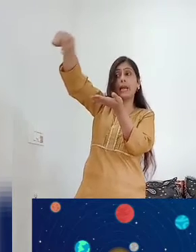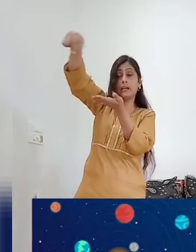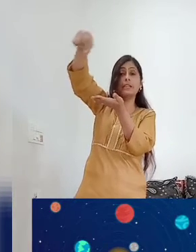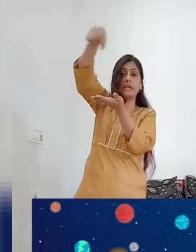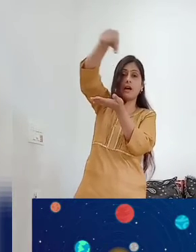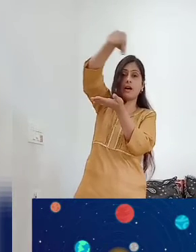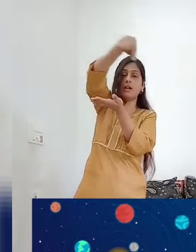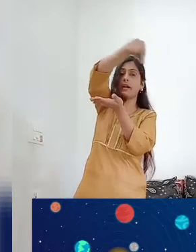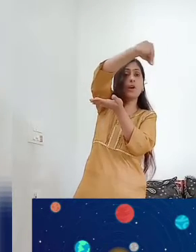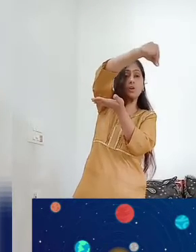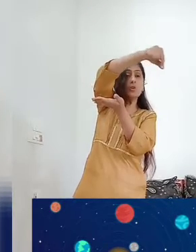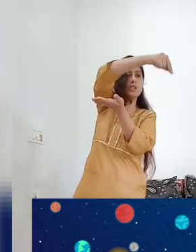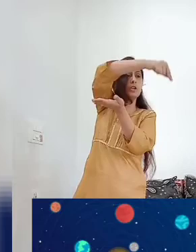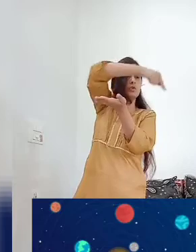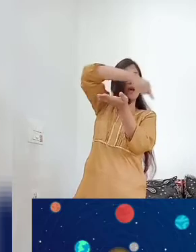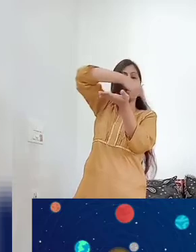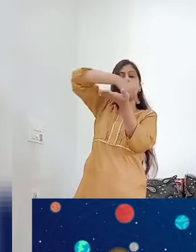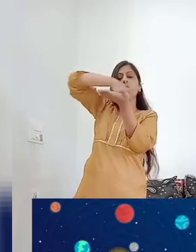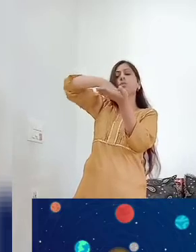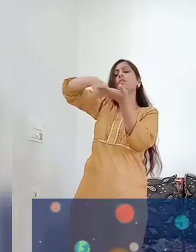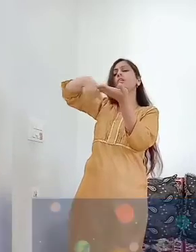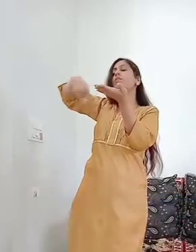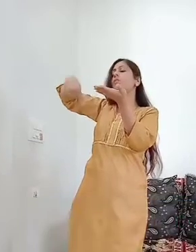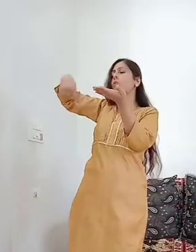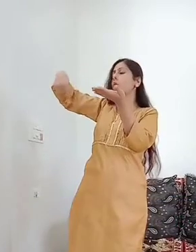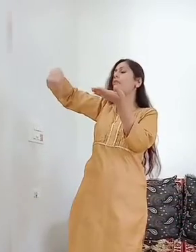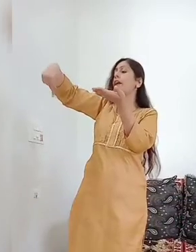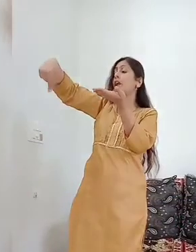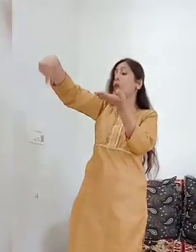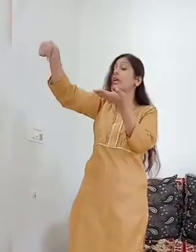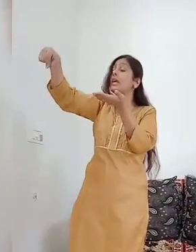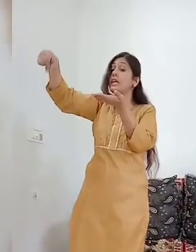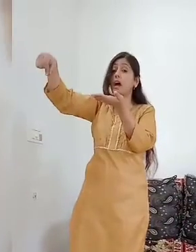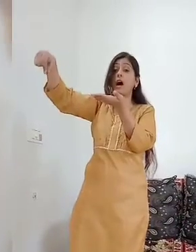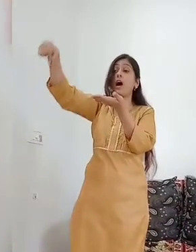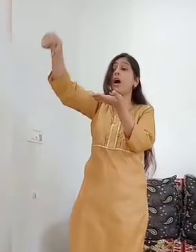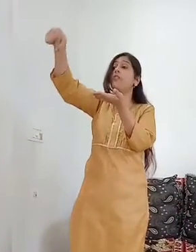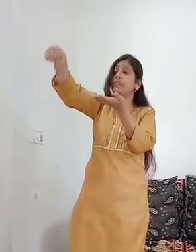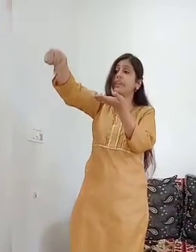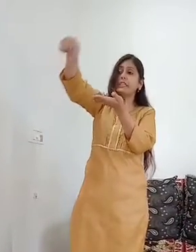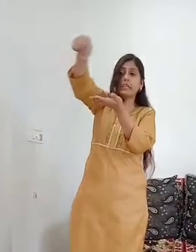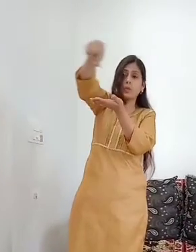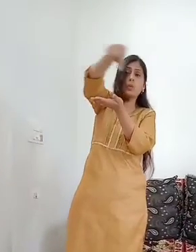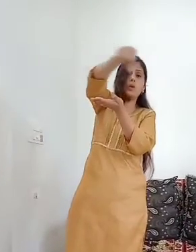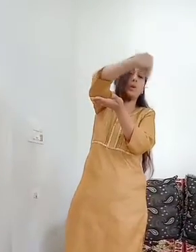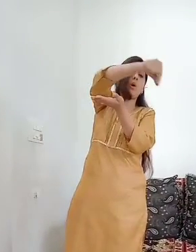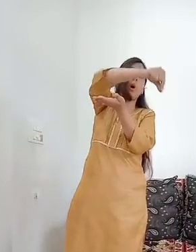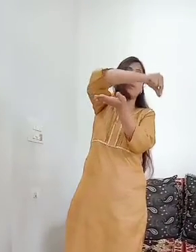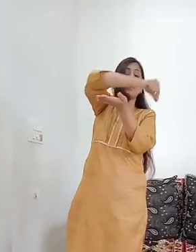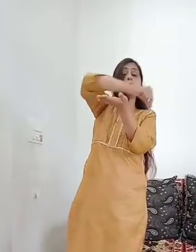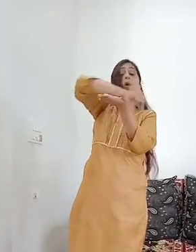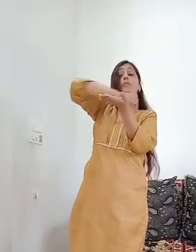planets are electrons. So electrons revolve around in a fixed circular orbit or